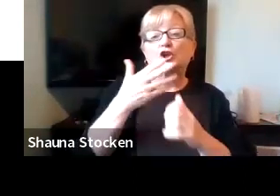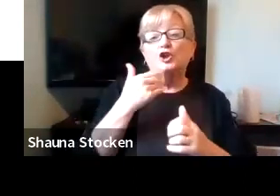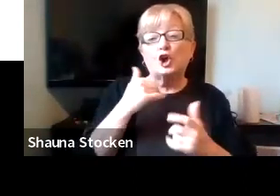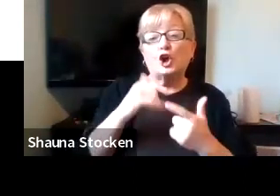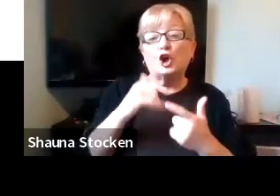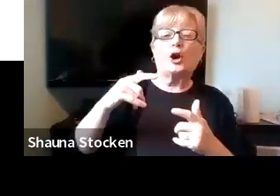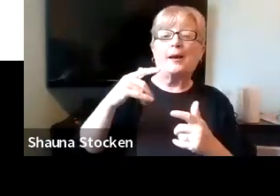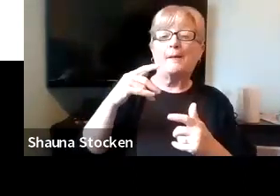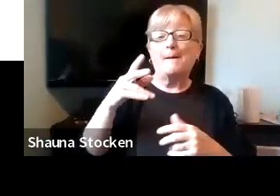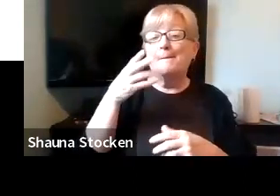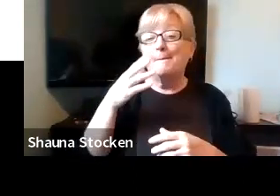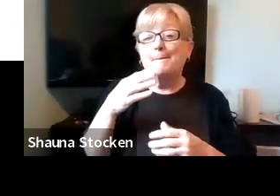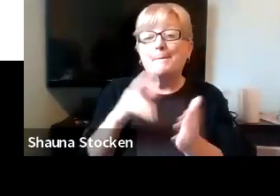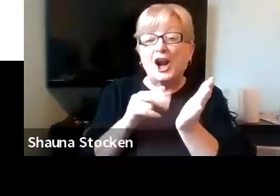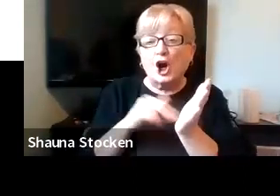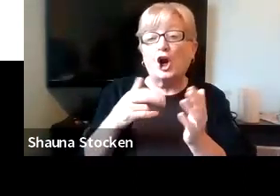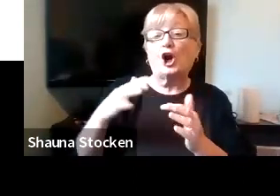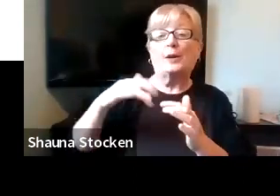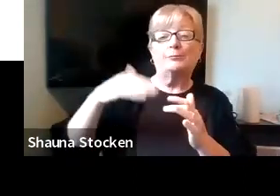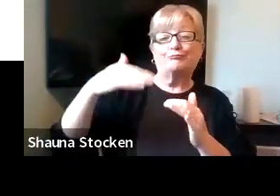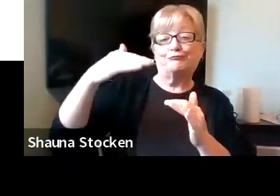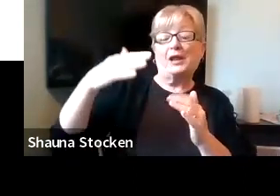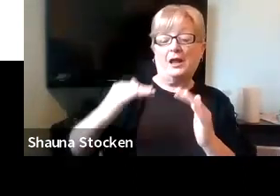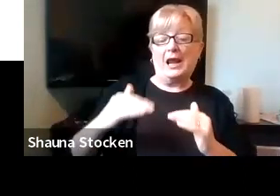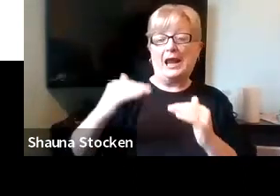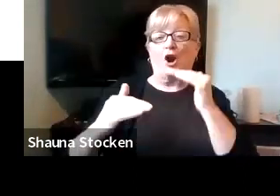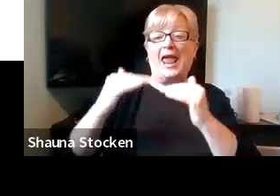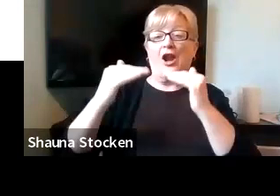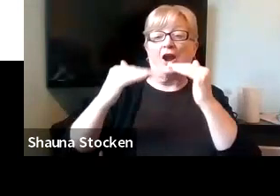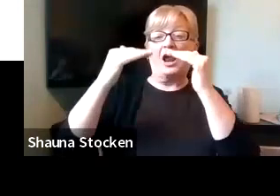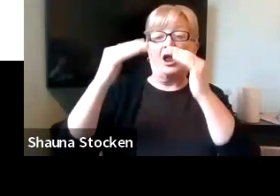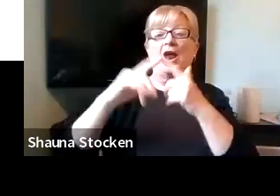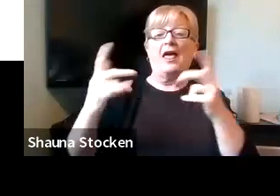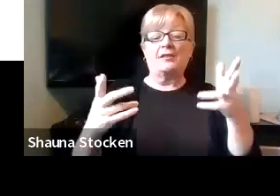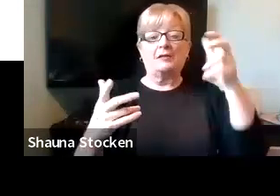gonna use 2 hands, safety first, right? Since I can't see the outlet.